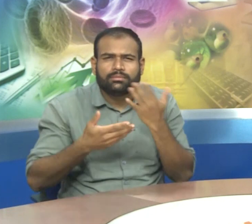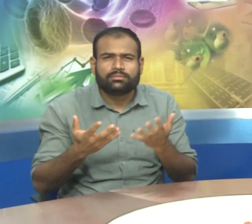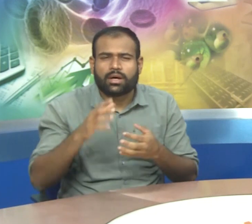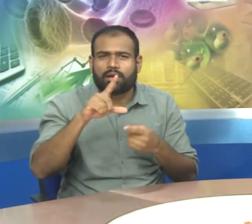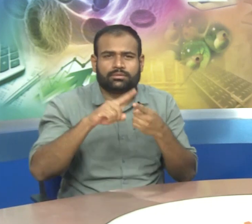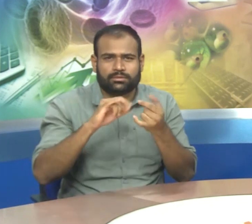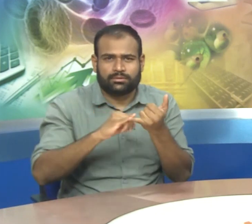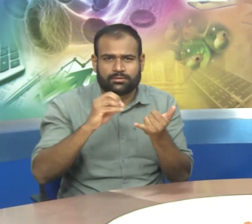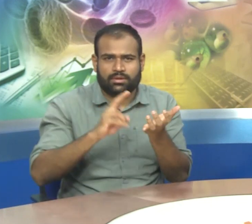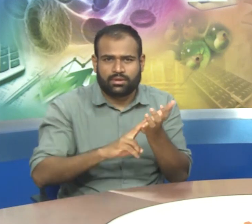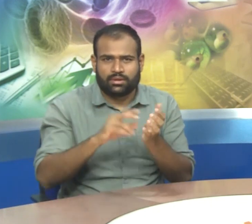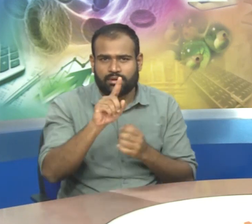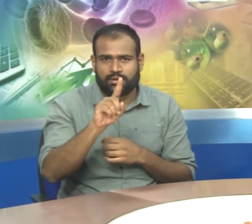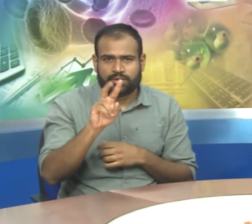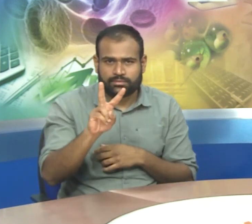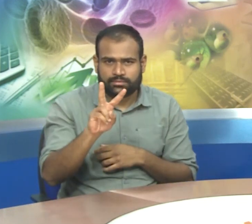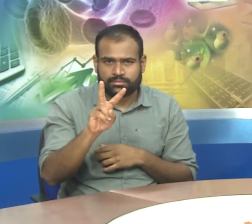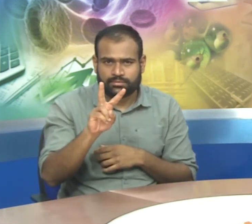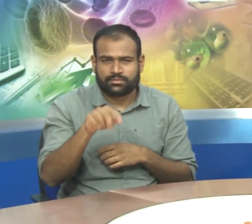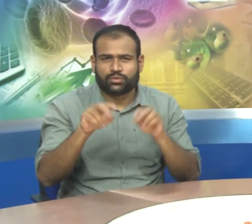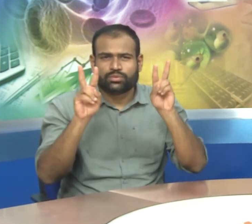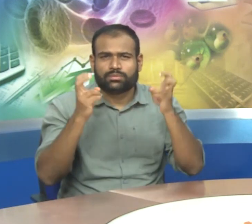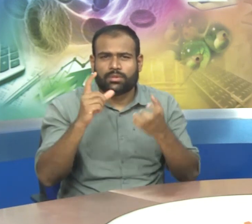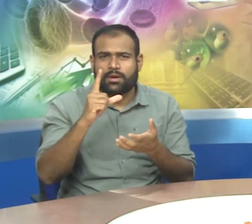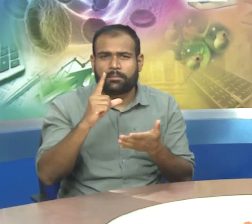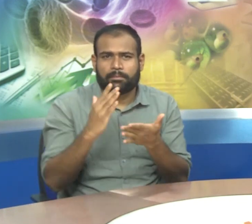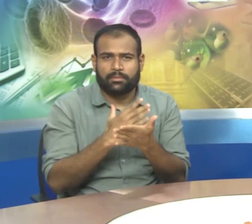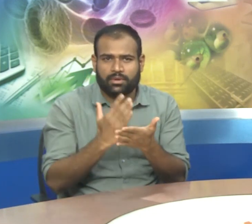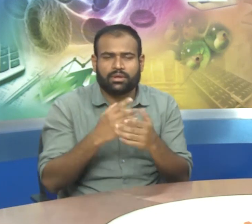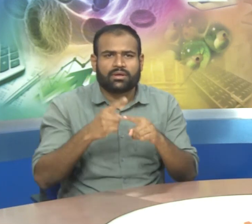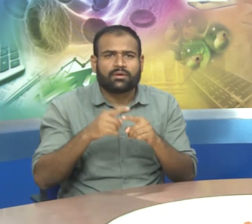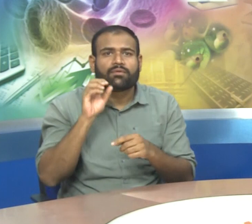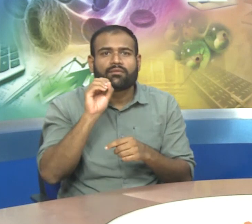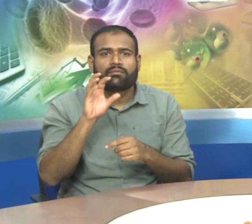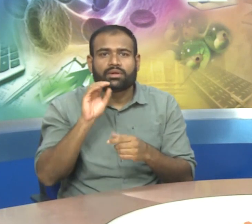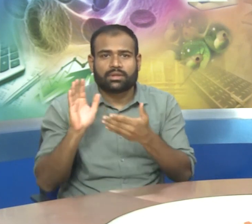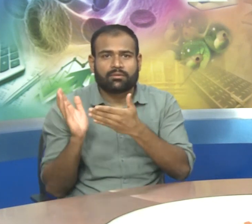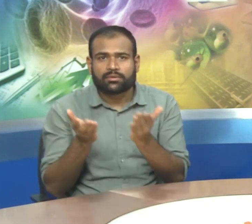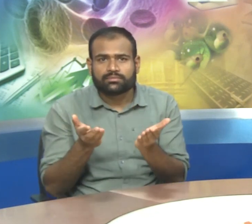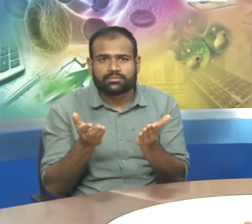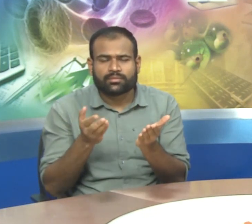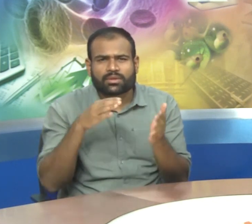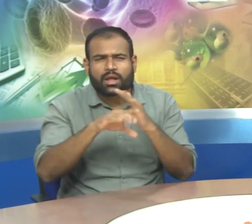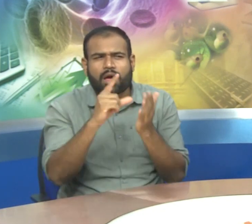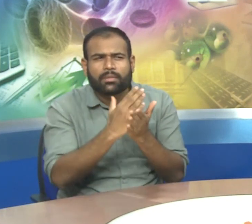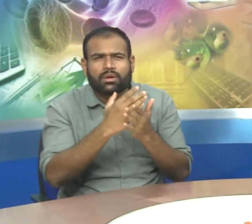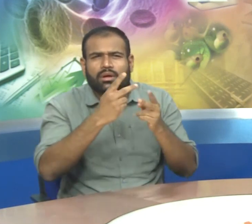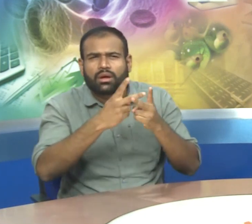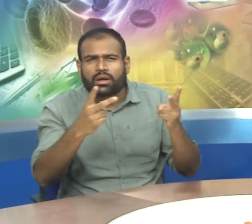code number 339, Senior Secondary Level, lesson number 12. Name of